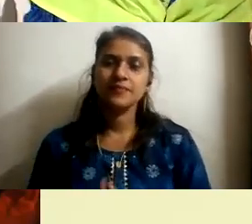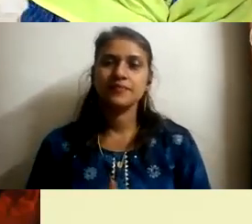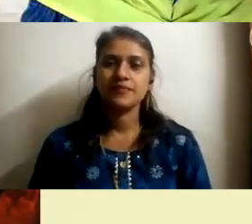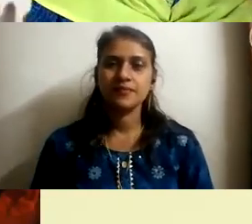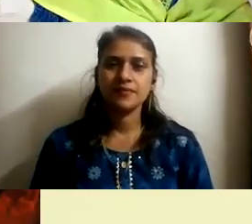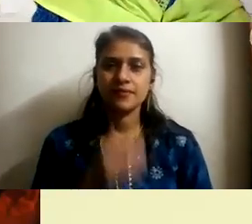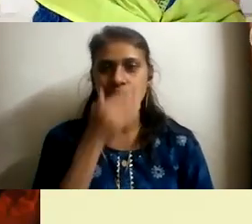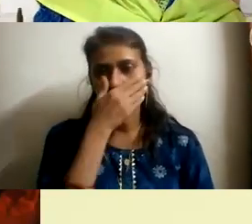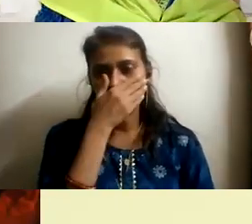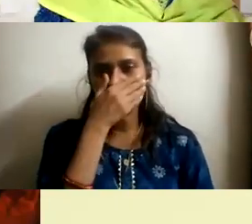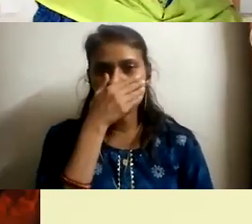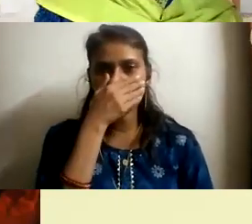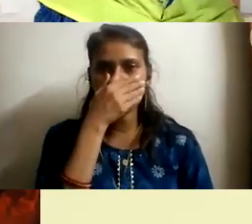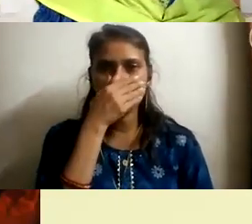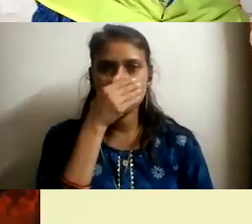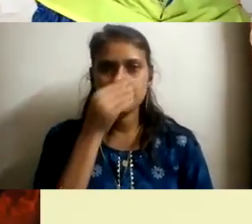Yeah. So